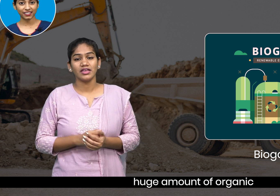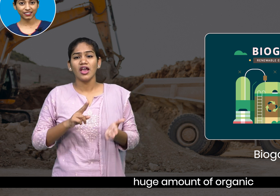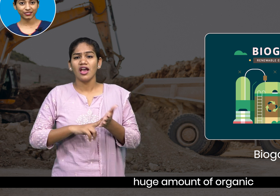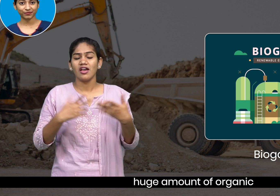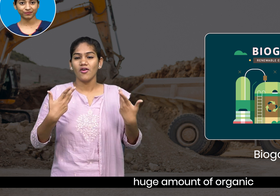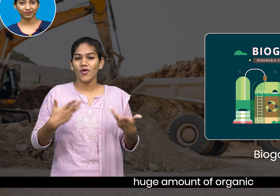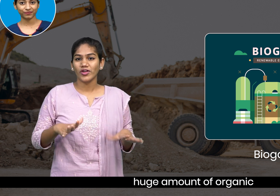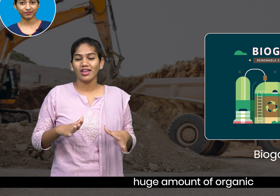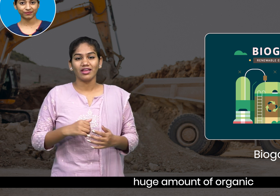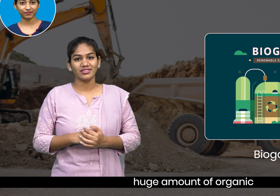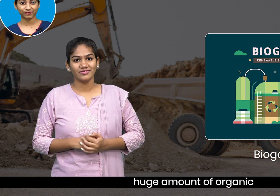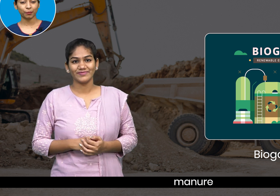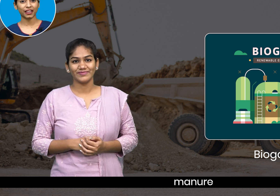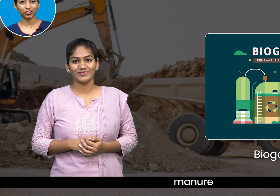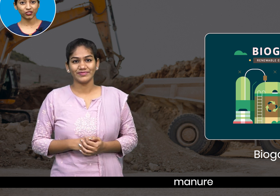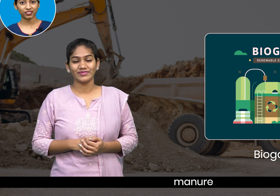organic